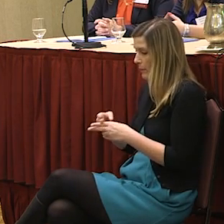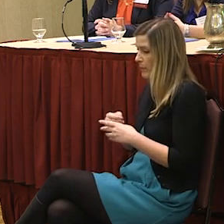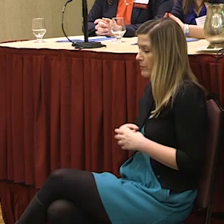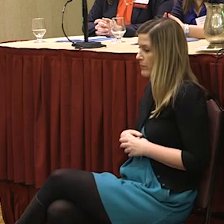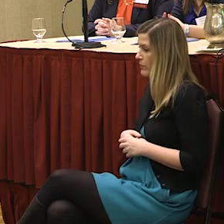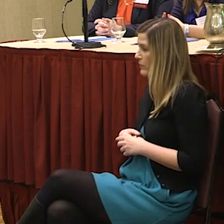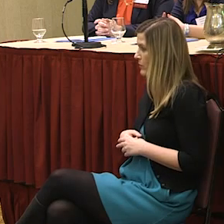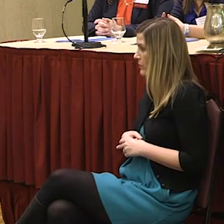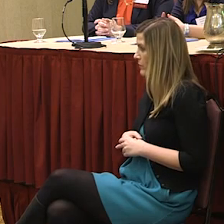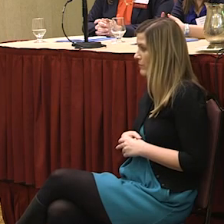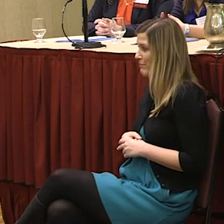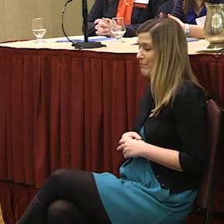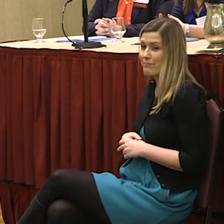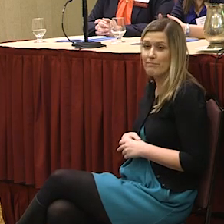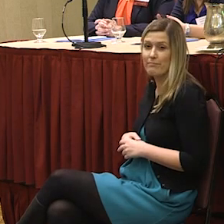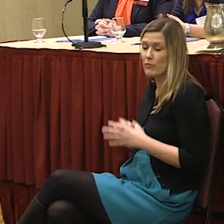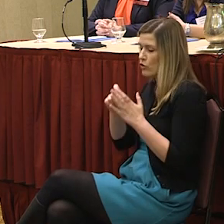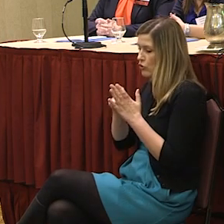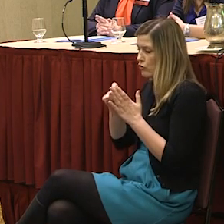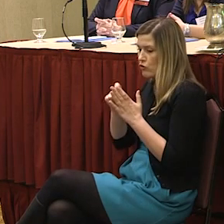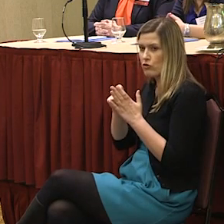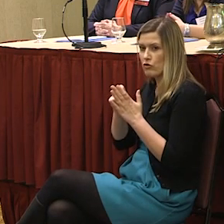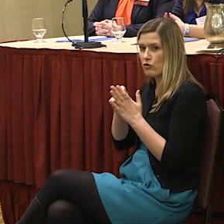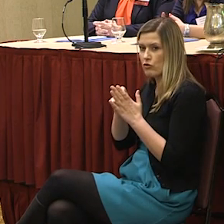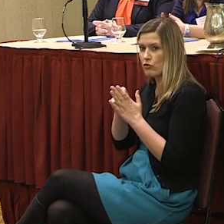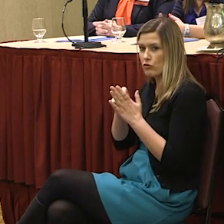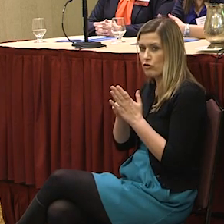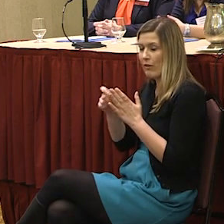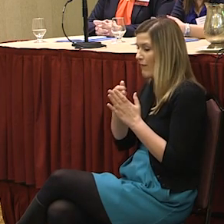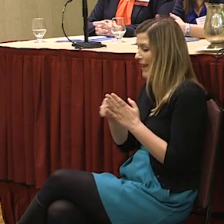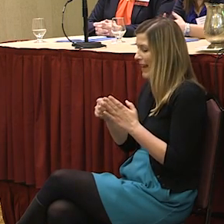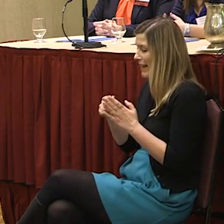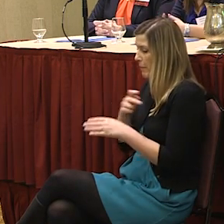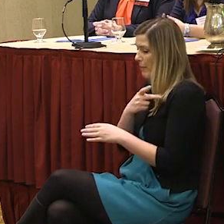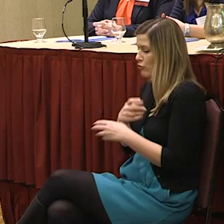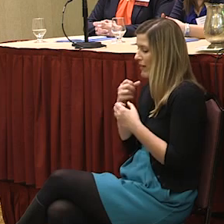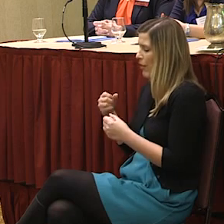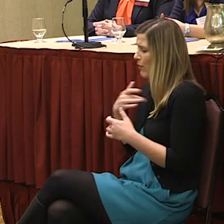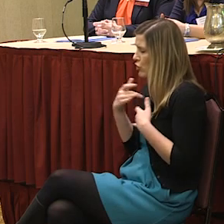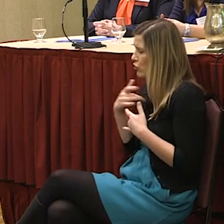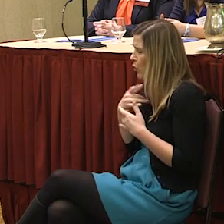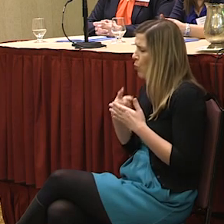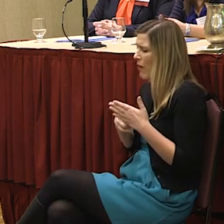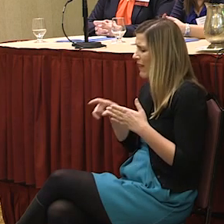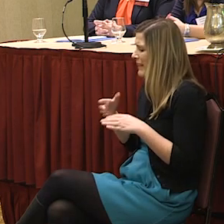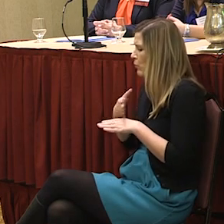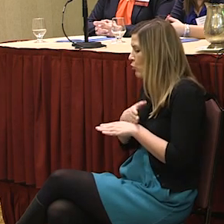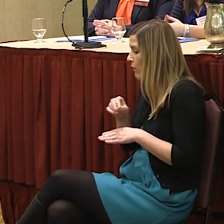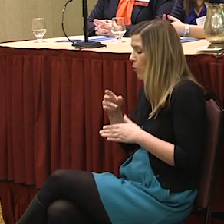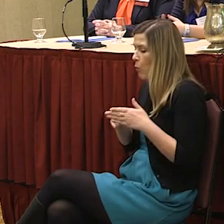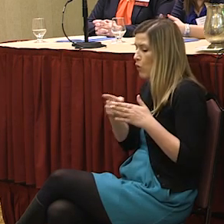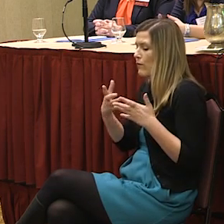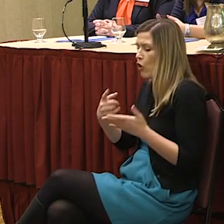well. You would check off any patient health concerns, either the ones they want to work on or the ones you've discussed with them